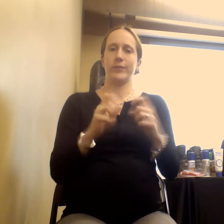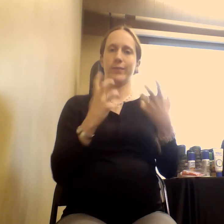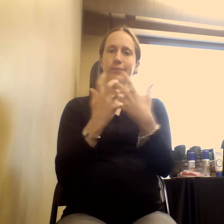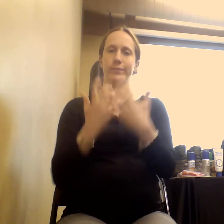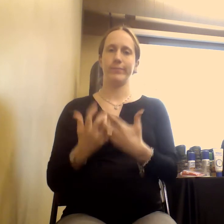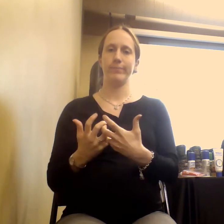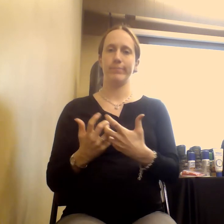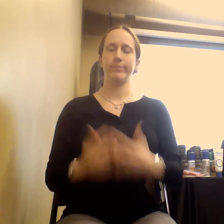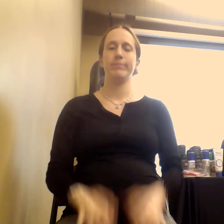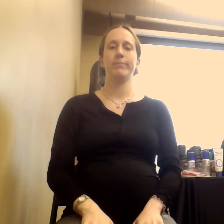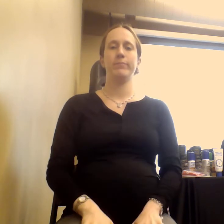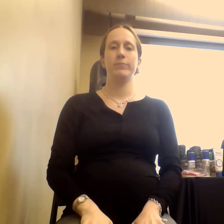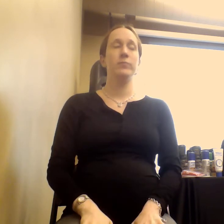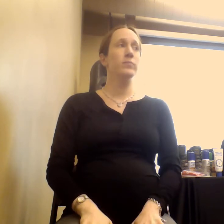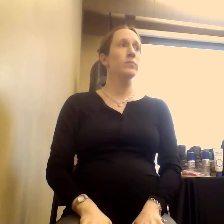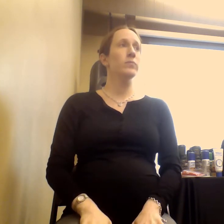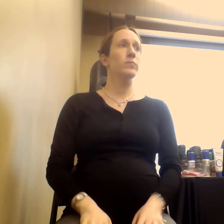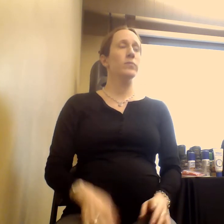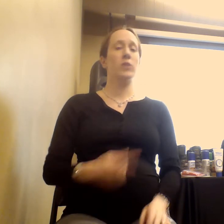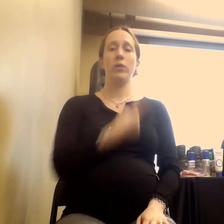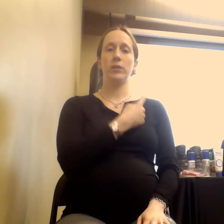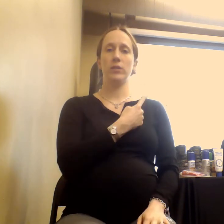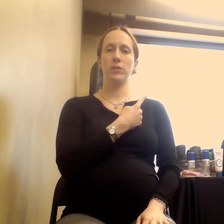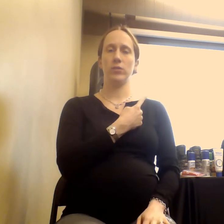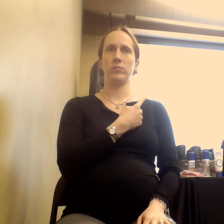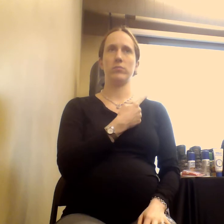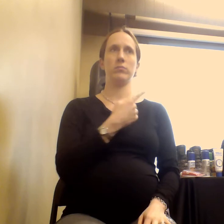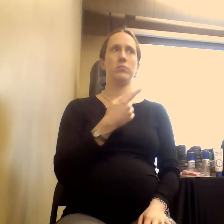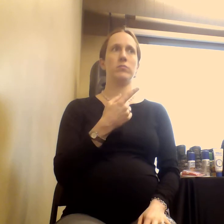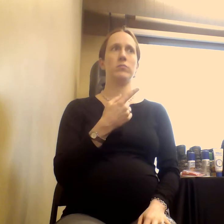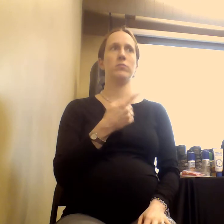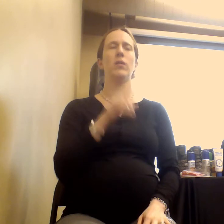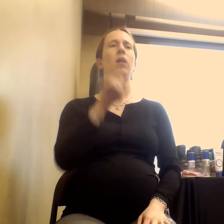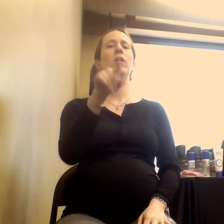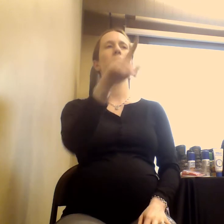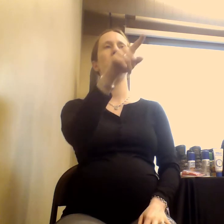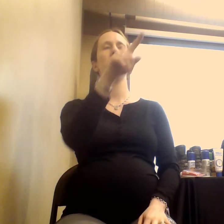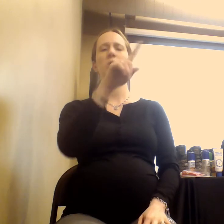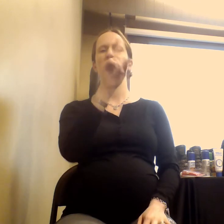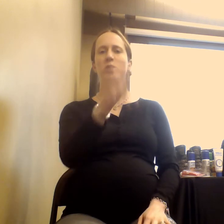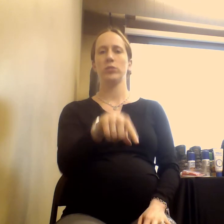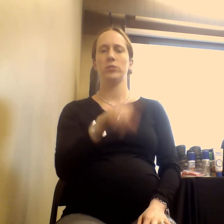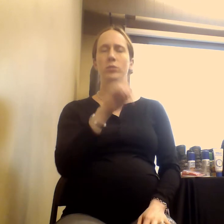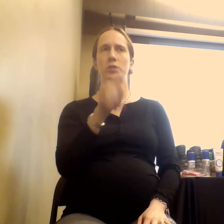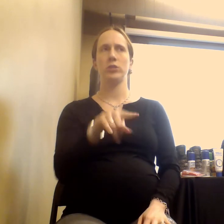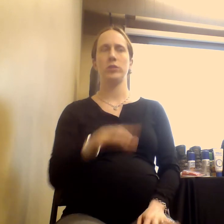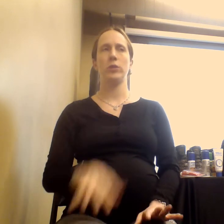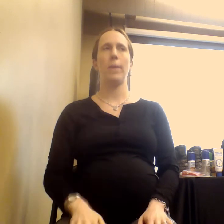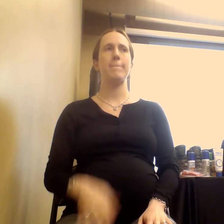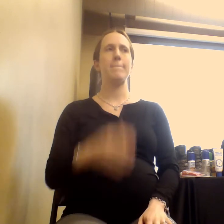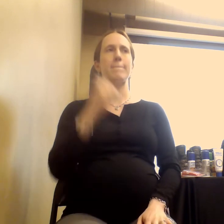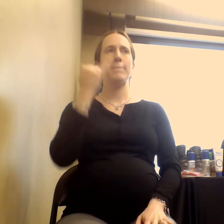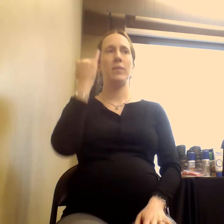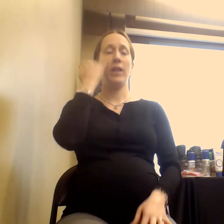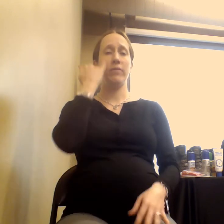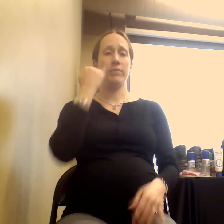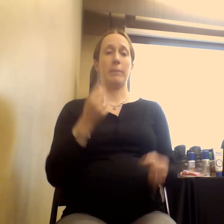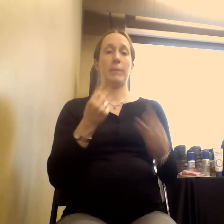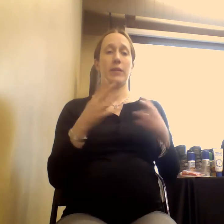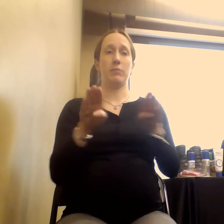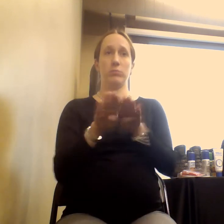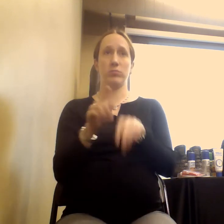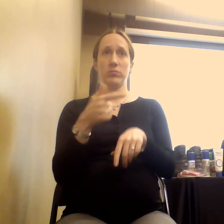You know, here it's really about figuring out So you have a flat. May just a quick Yeah, question. So if you had multiple pair of boots, would